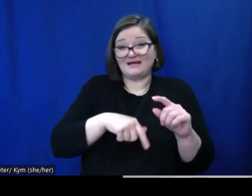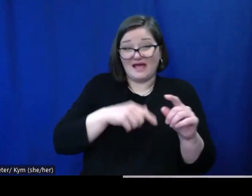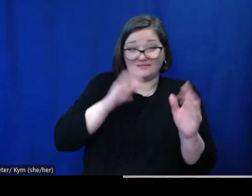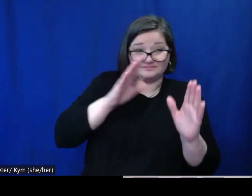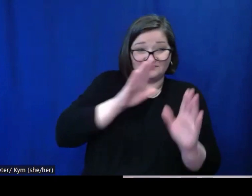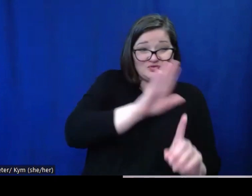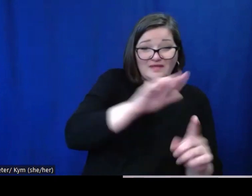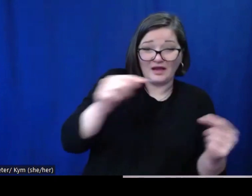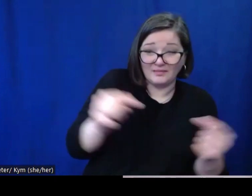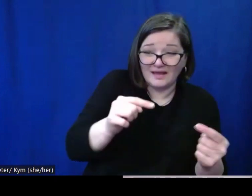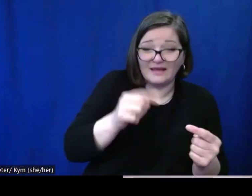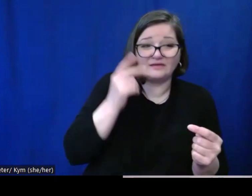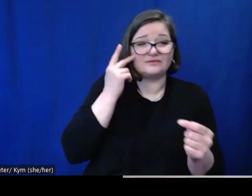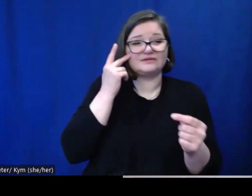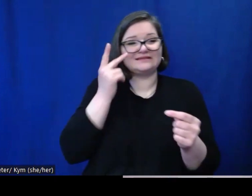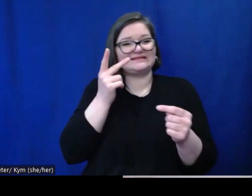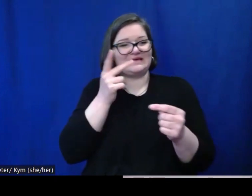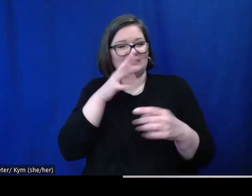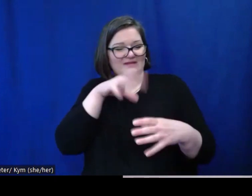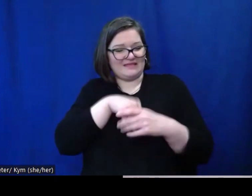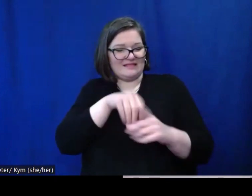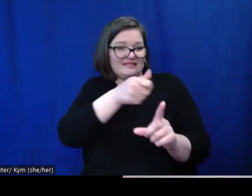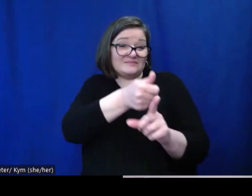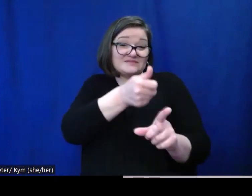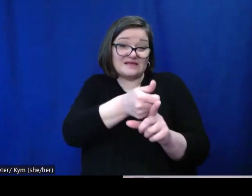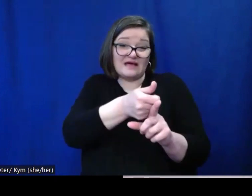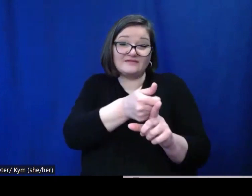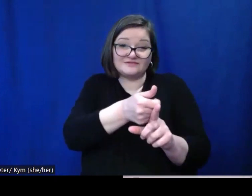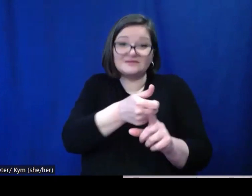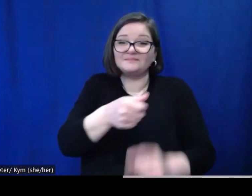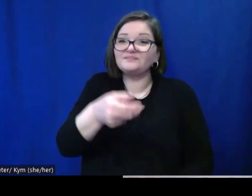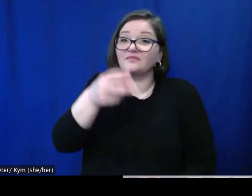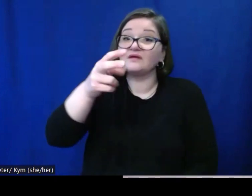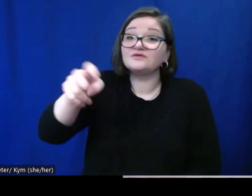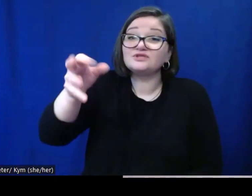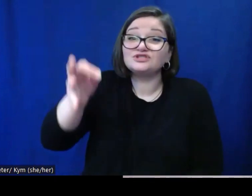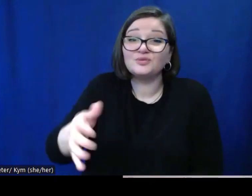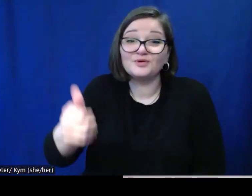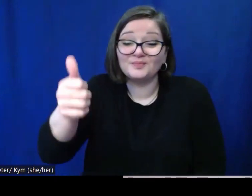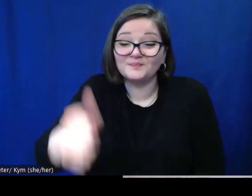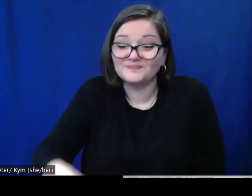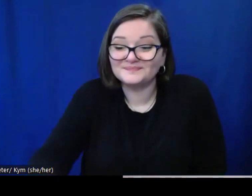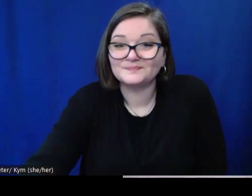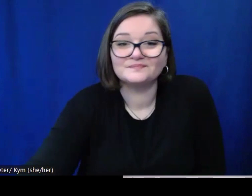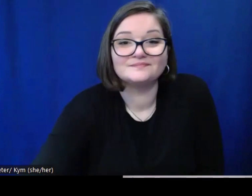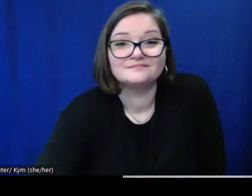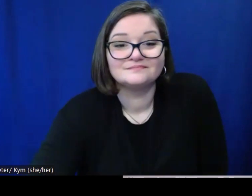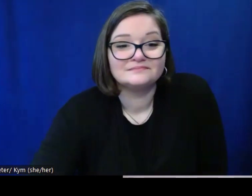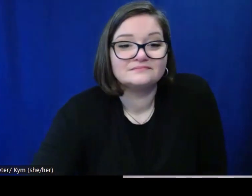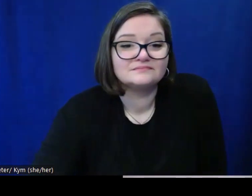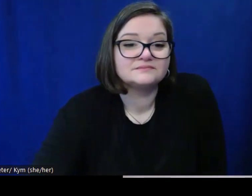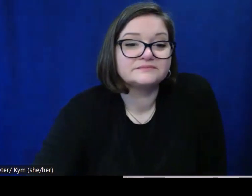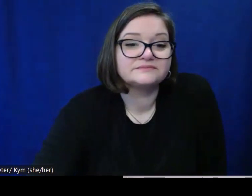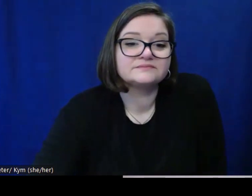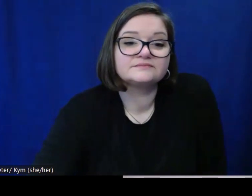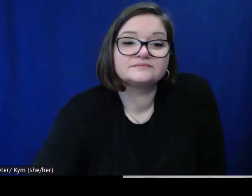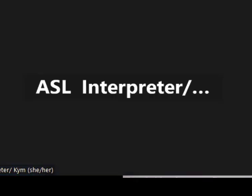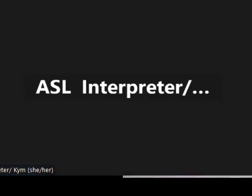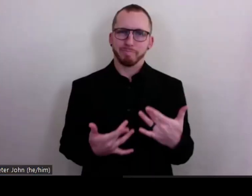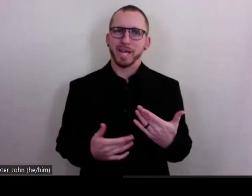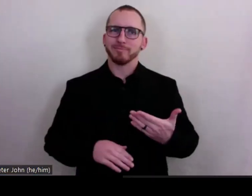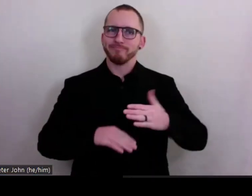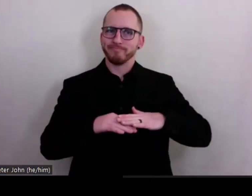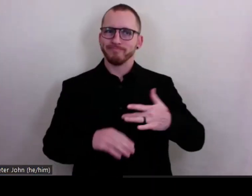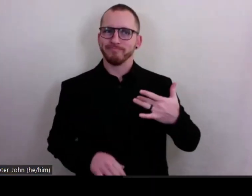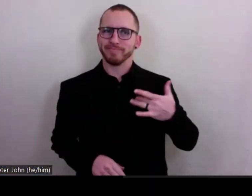pain or experiences in their own selves. And then they have an increased vulnerability to stress, often need help in